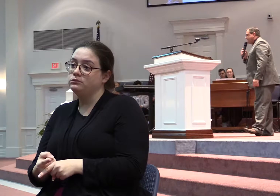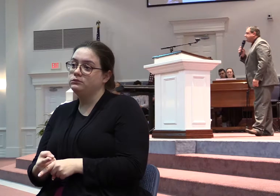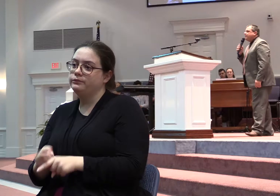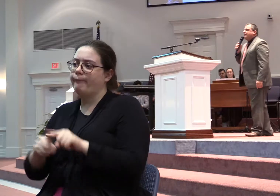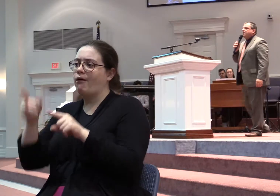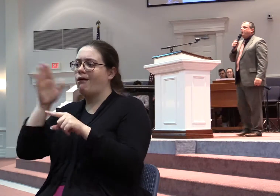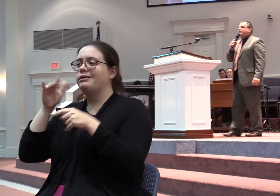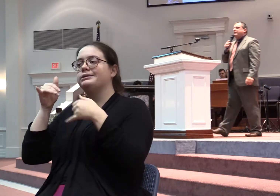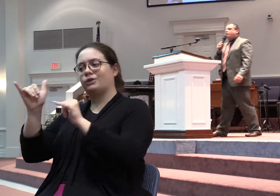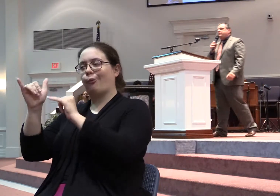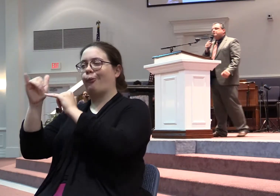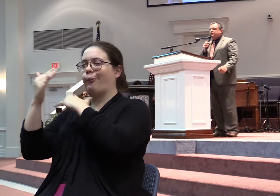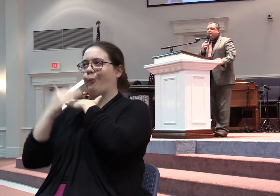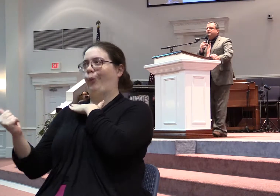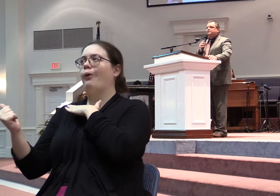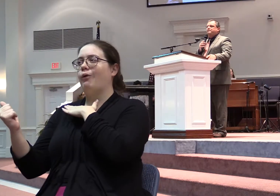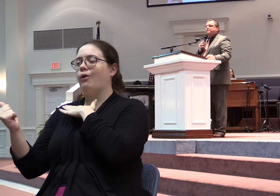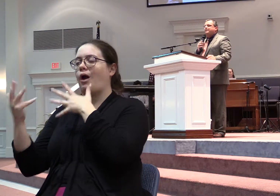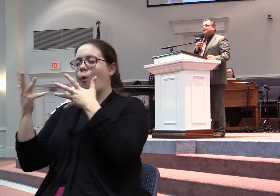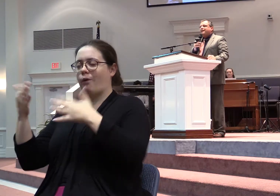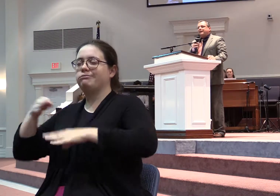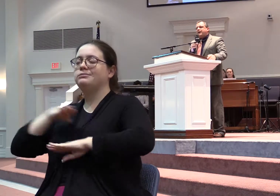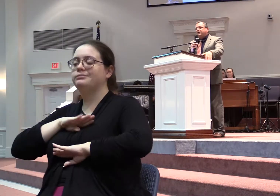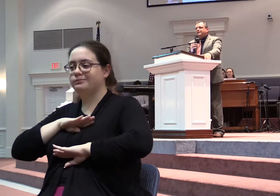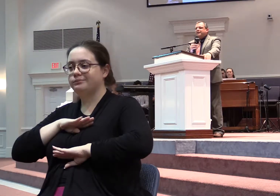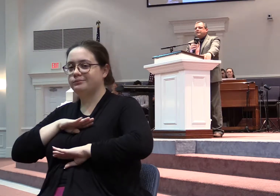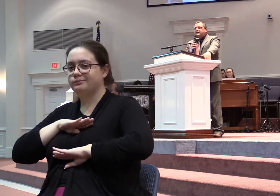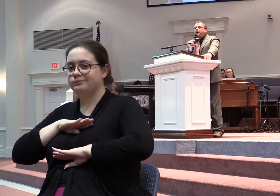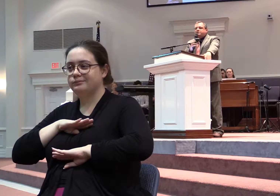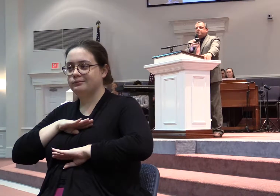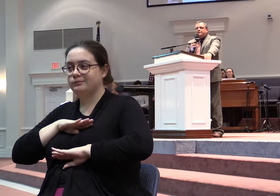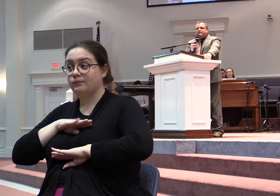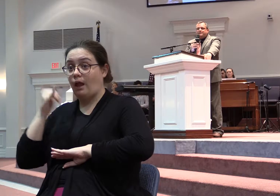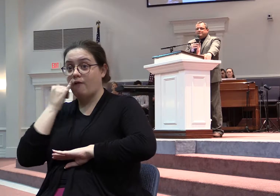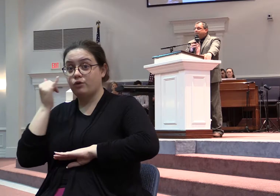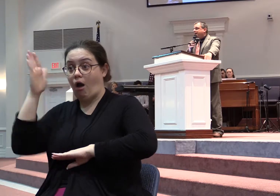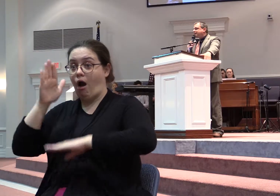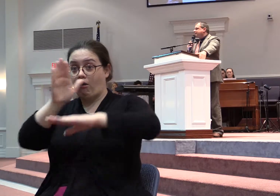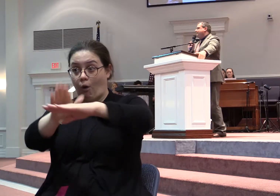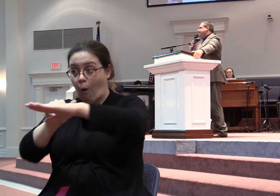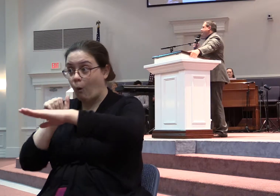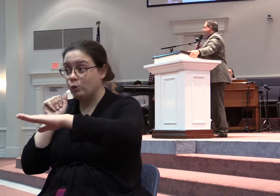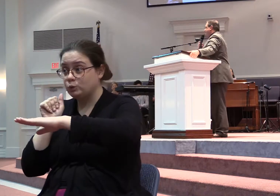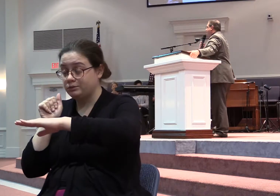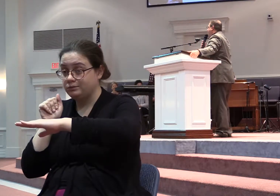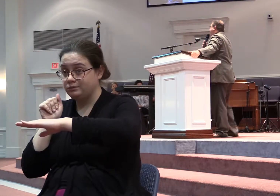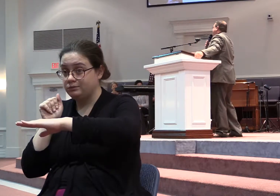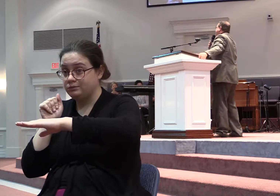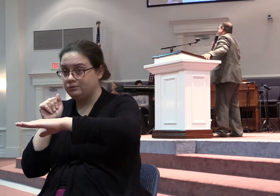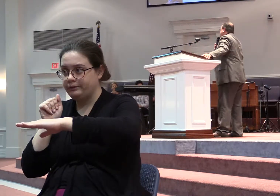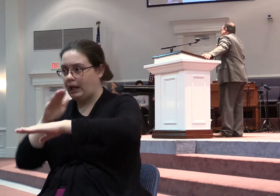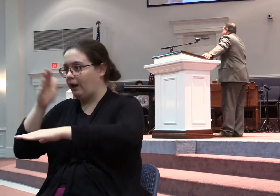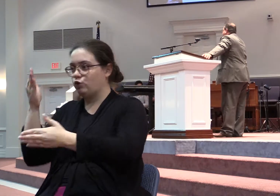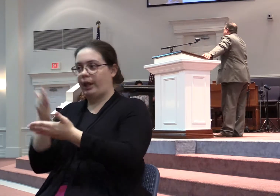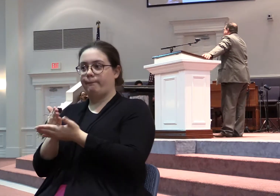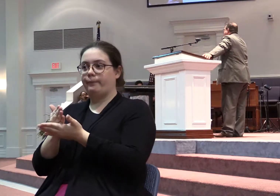But God still had a call that he wanted me to fulfill. If he calls you somebody, that call never